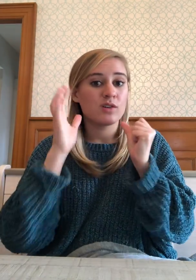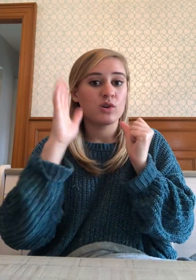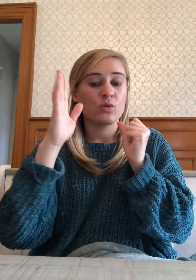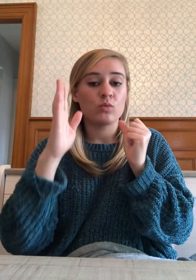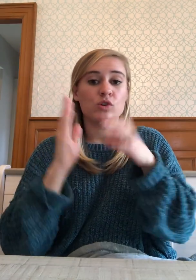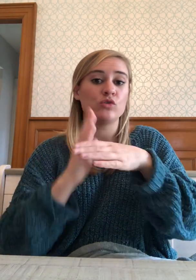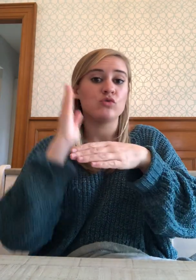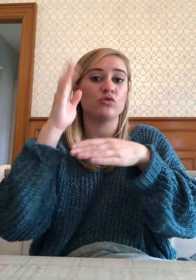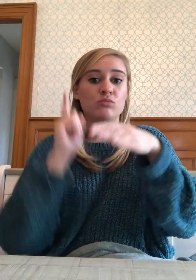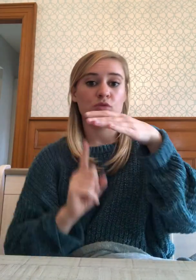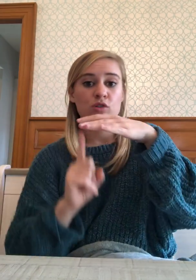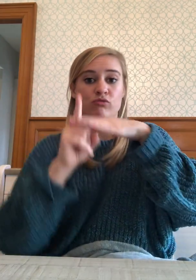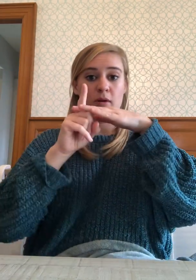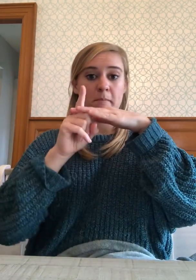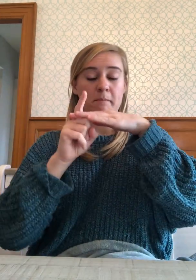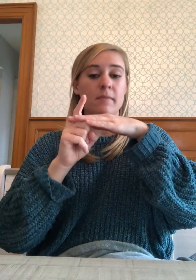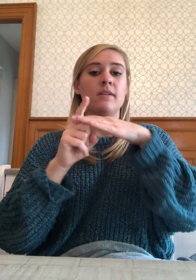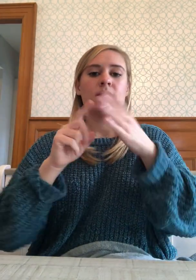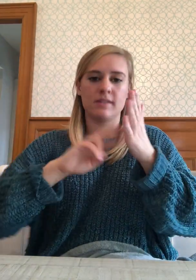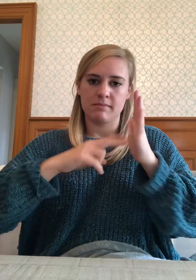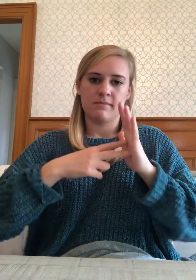will lead to an anterior dental open bite.